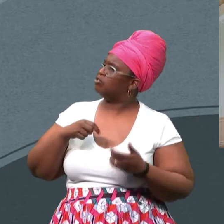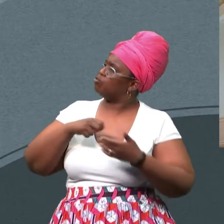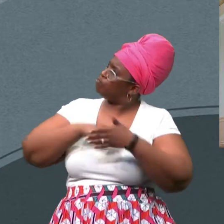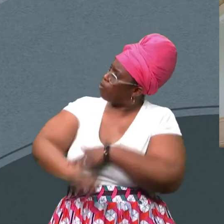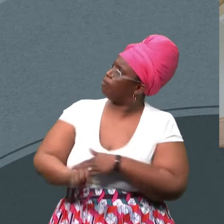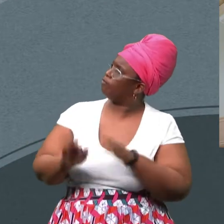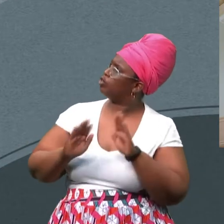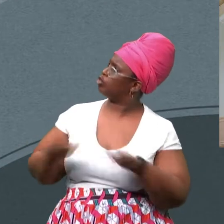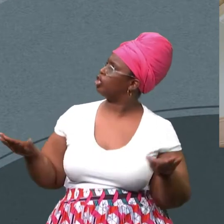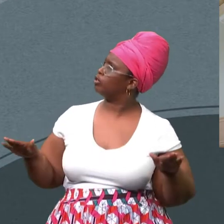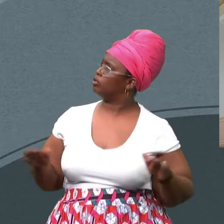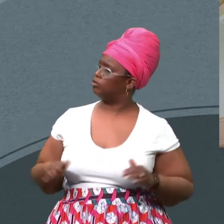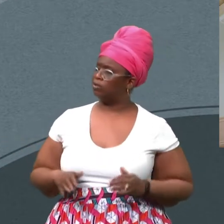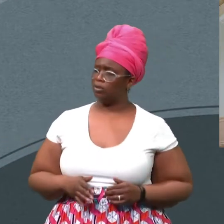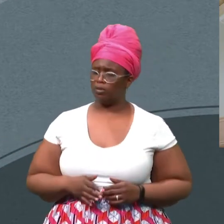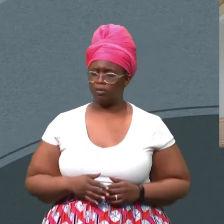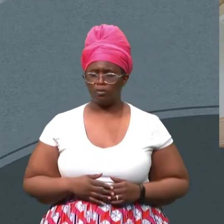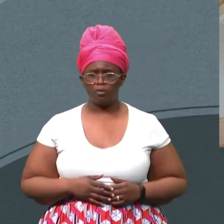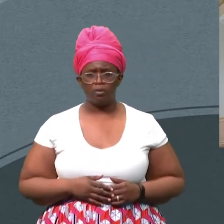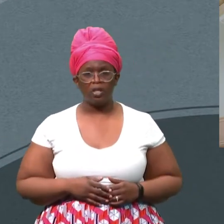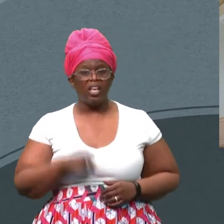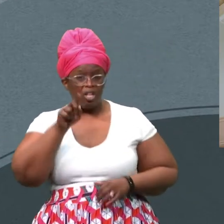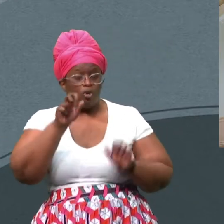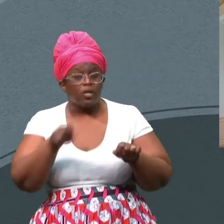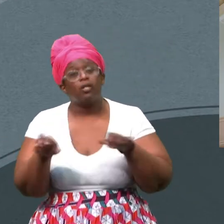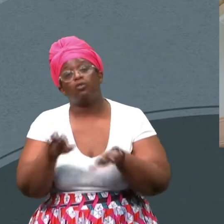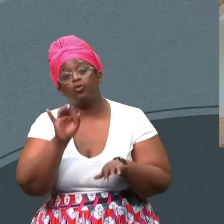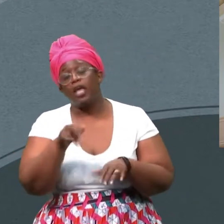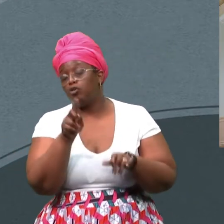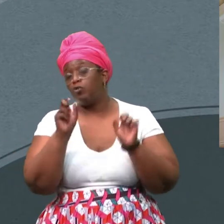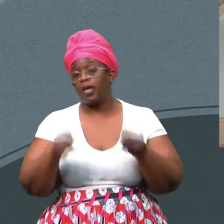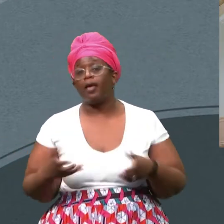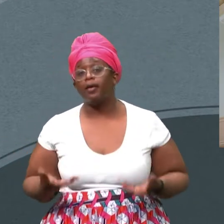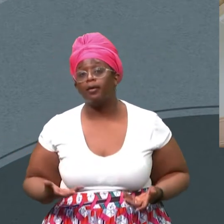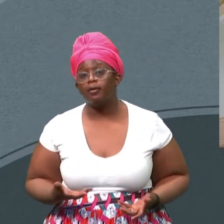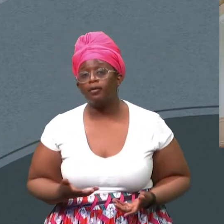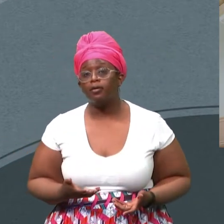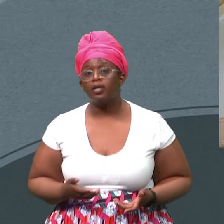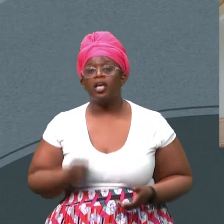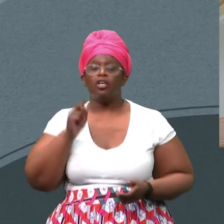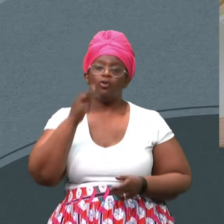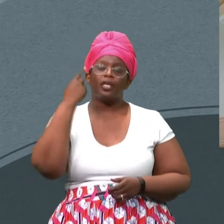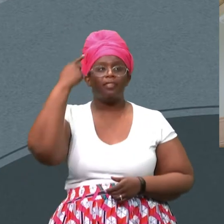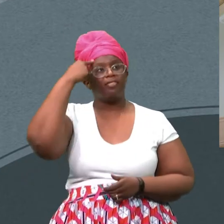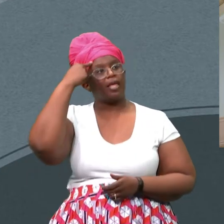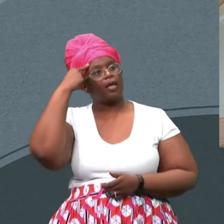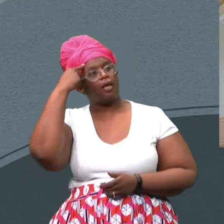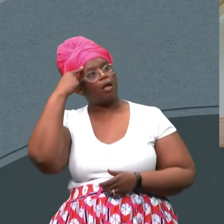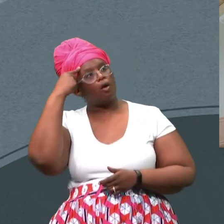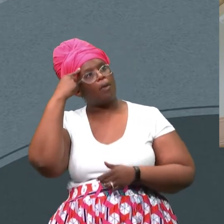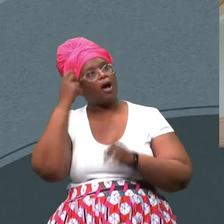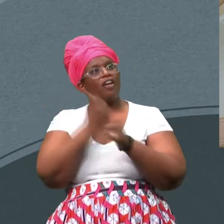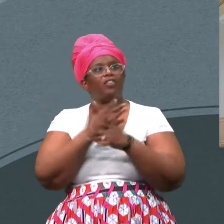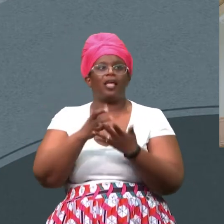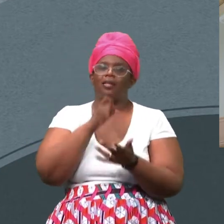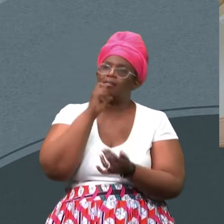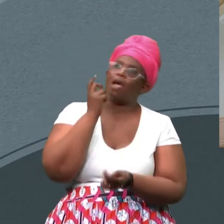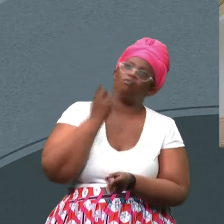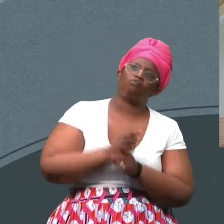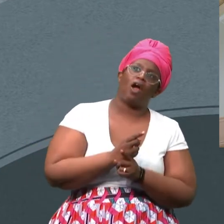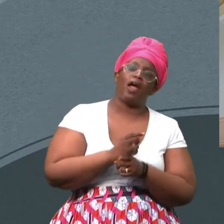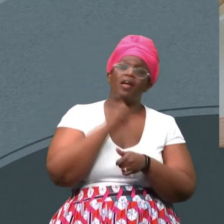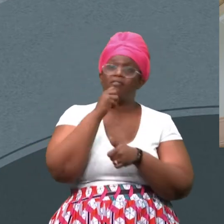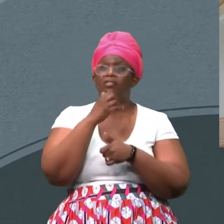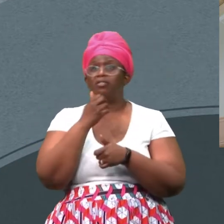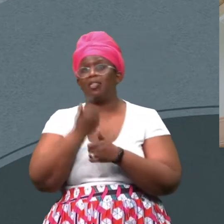biological child myself. You could go through all that. You could think about everything that's not quite right in your life. You can think about